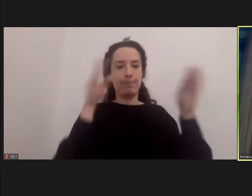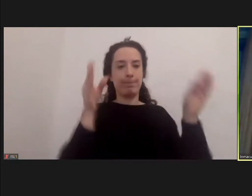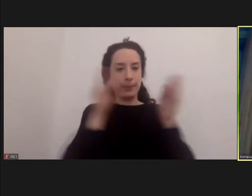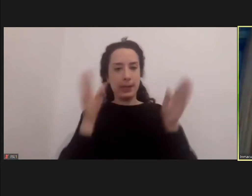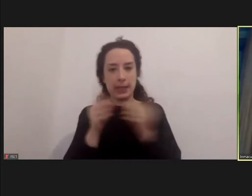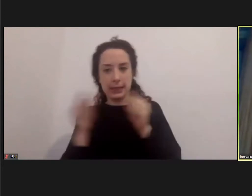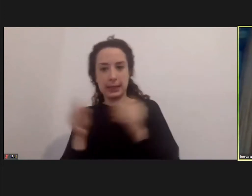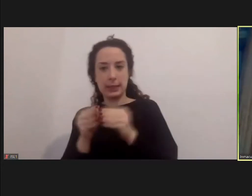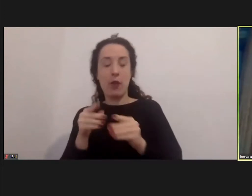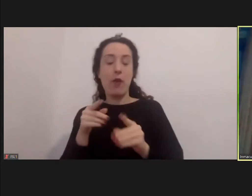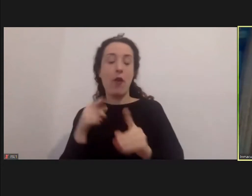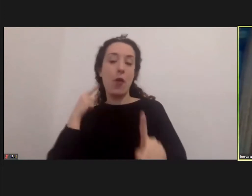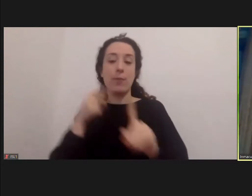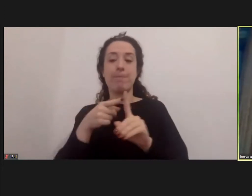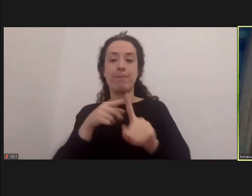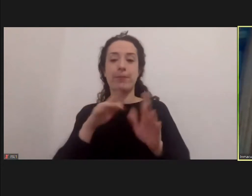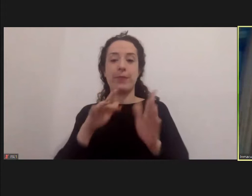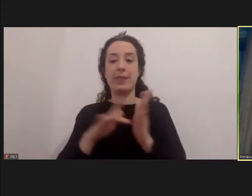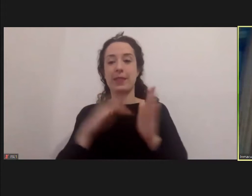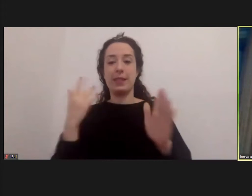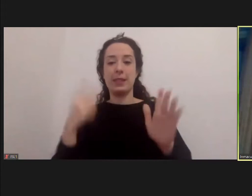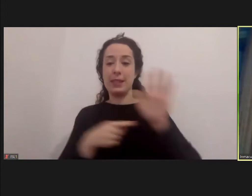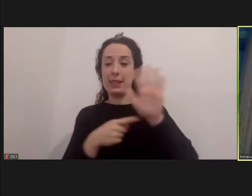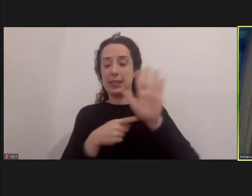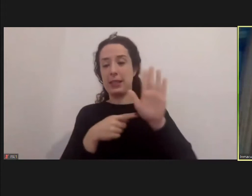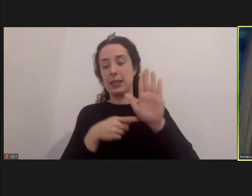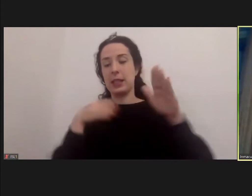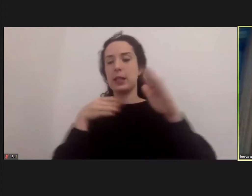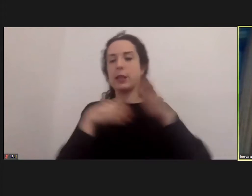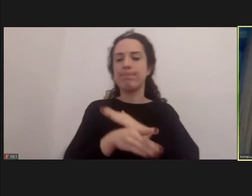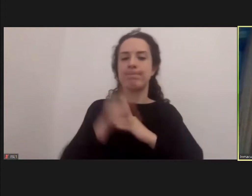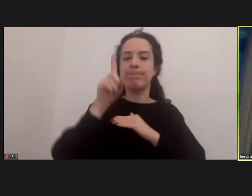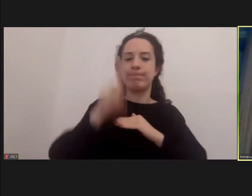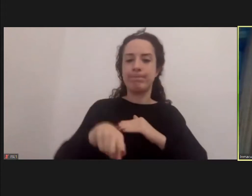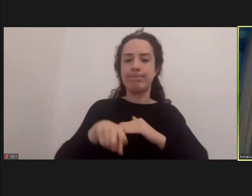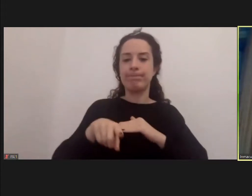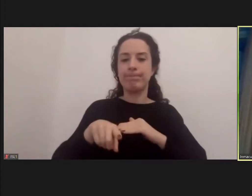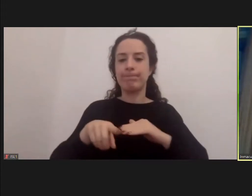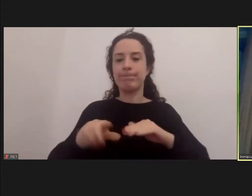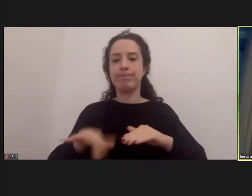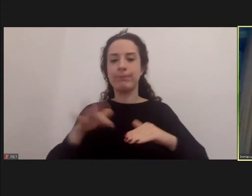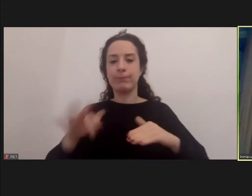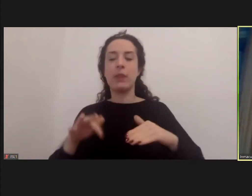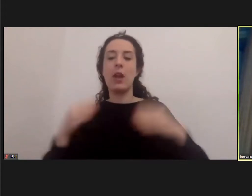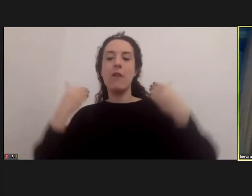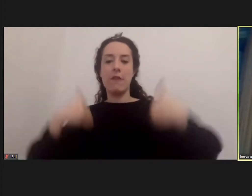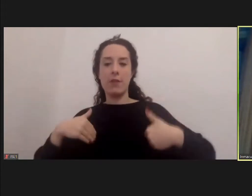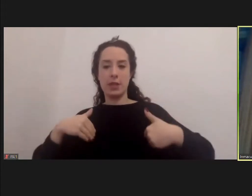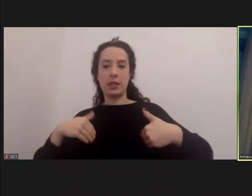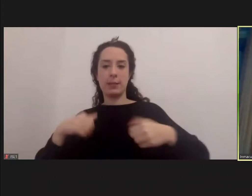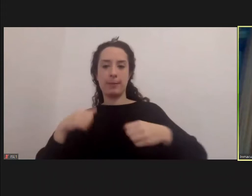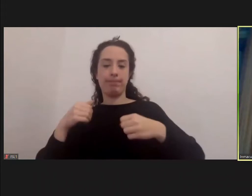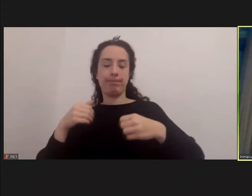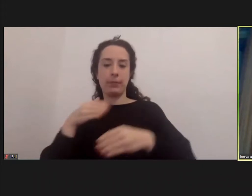digital accessibility, but also physical accessibility, not only for employees with disabilities